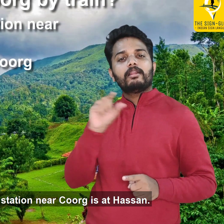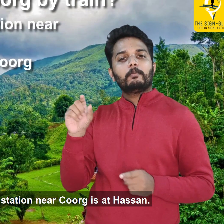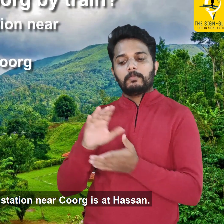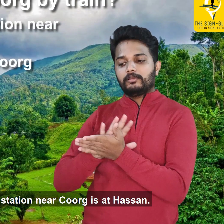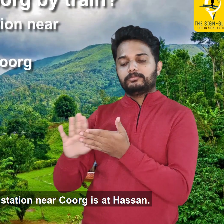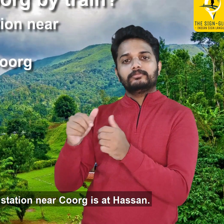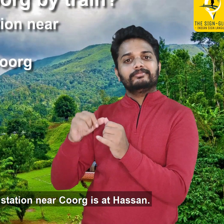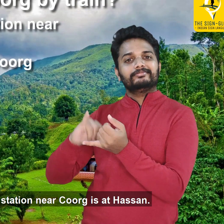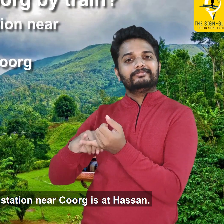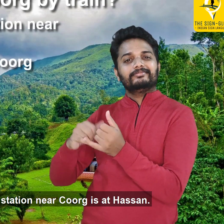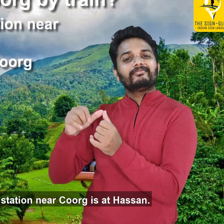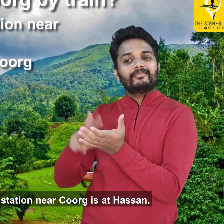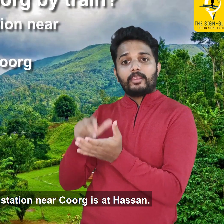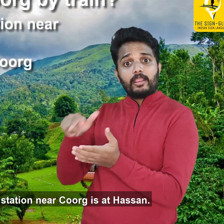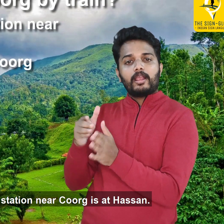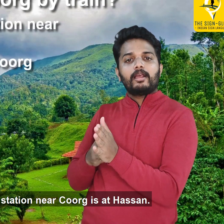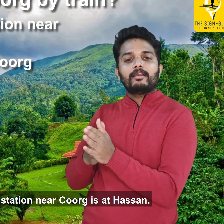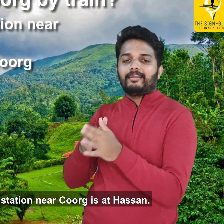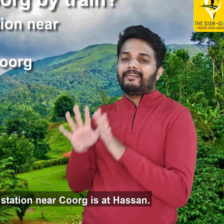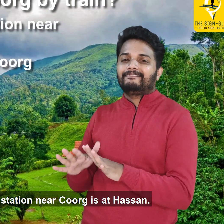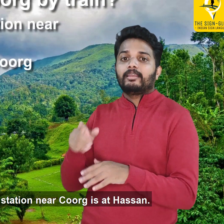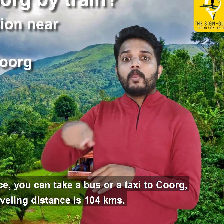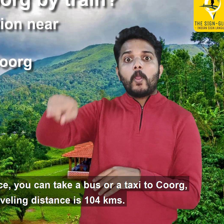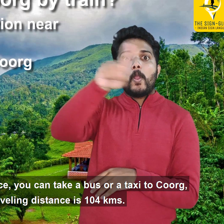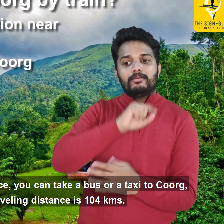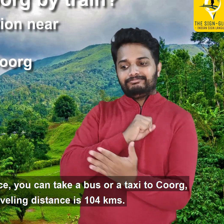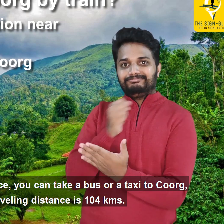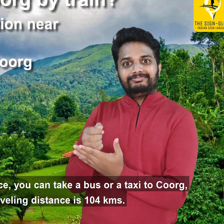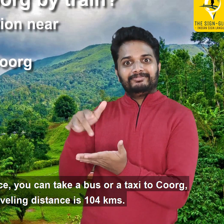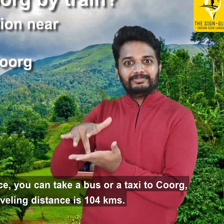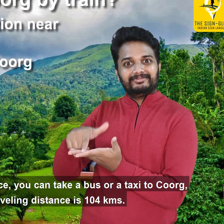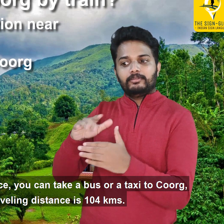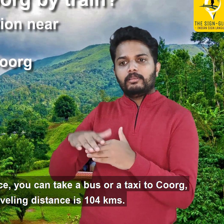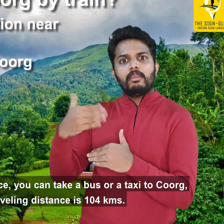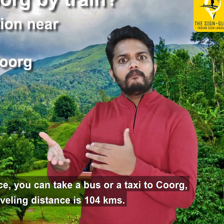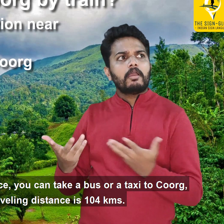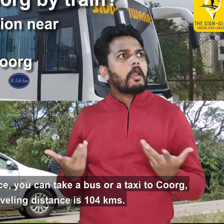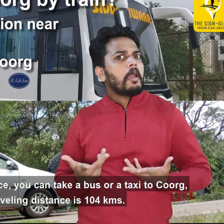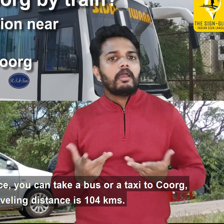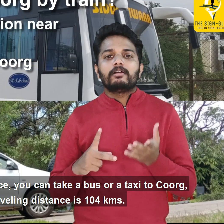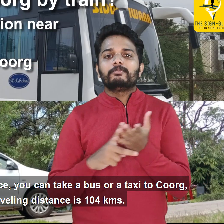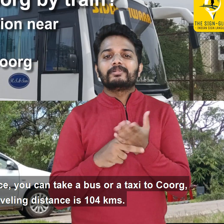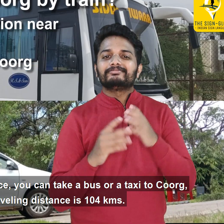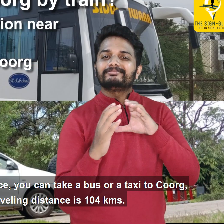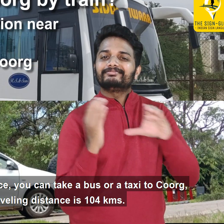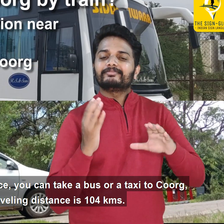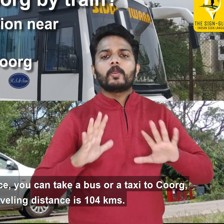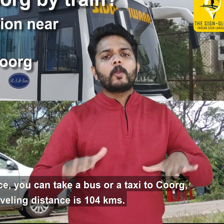Another railway station near Korg is at Hassan. After arriving at that place, you can take